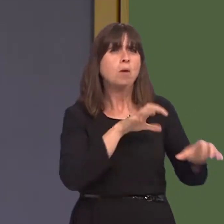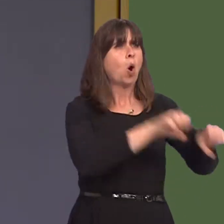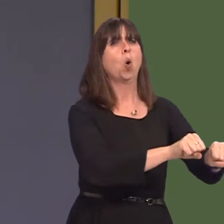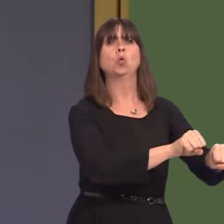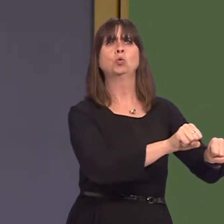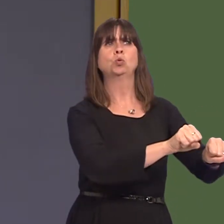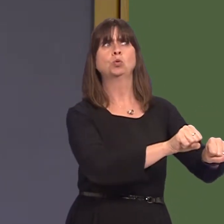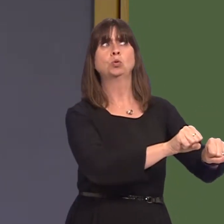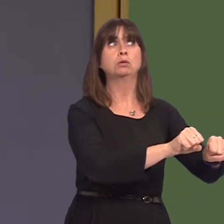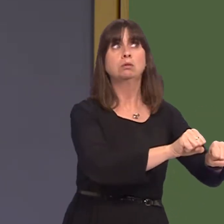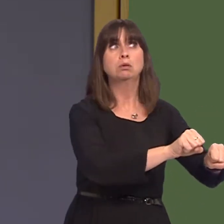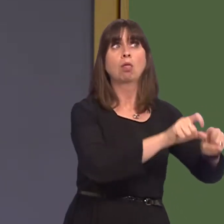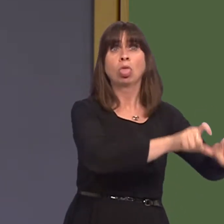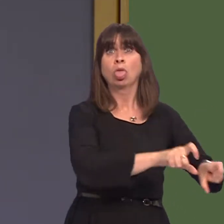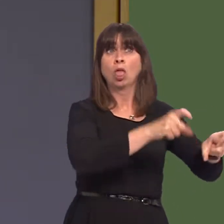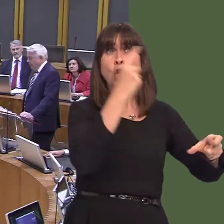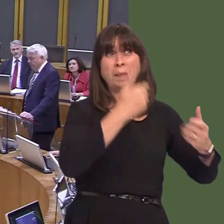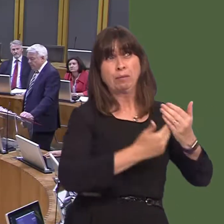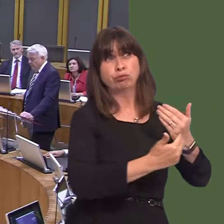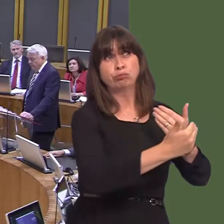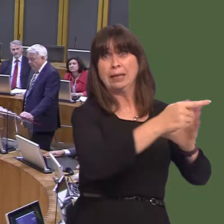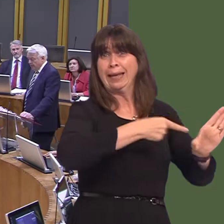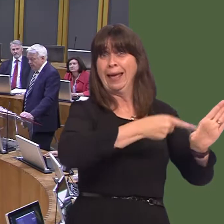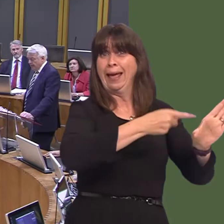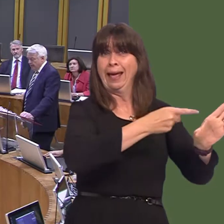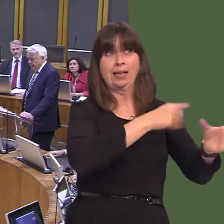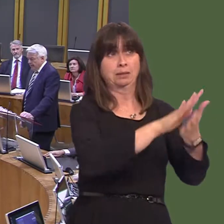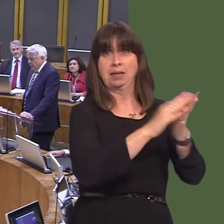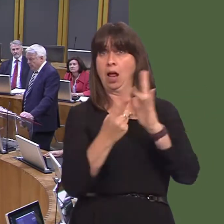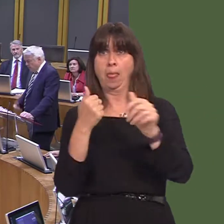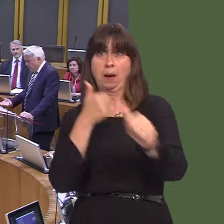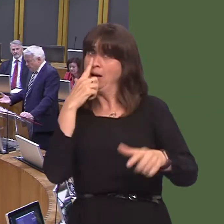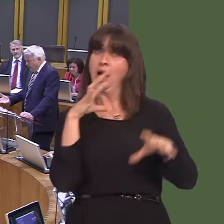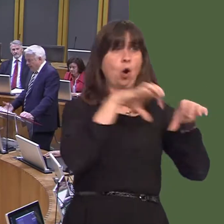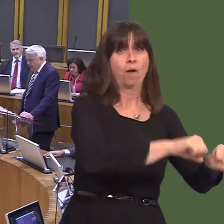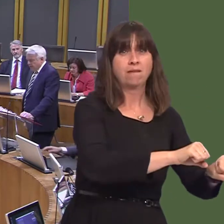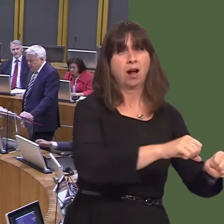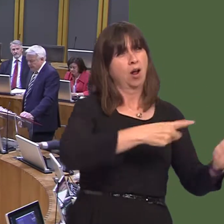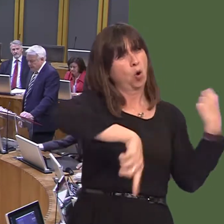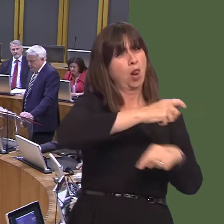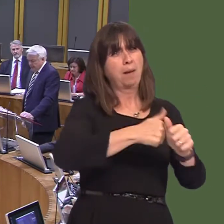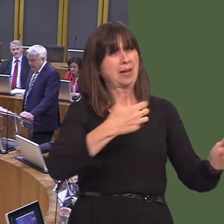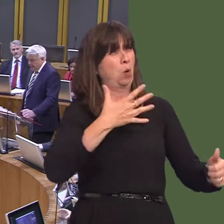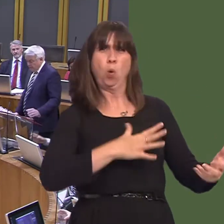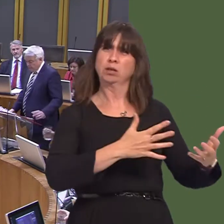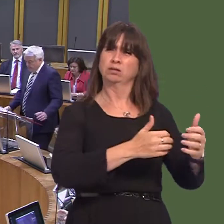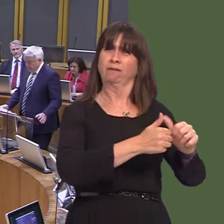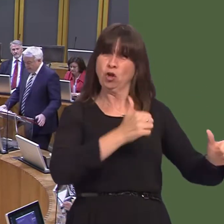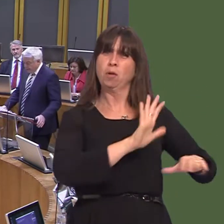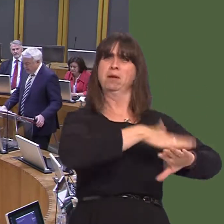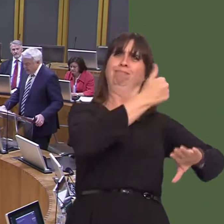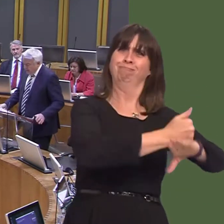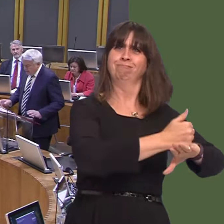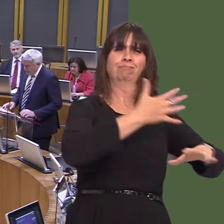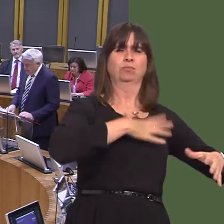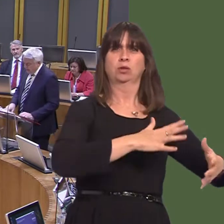have stood there mothballed for years in the town, and that's not something that people wanted to see, and it was something that they wanted